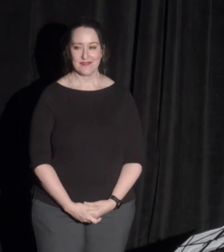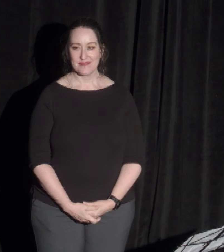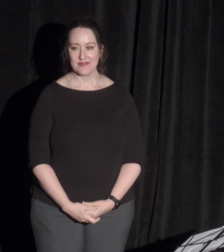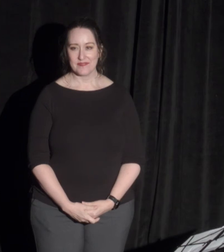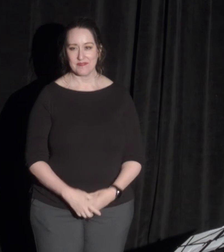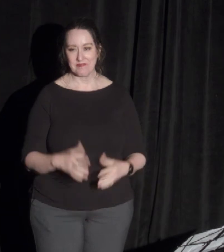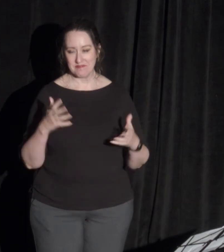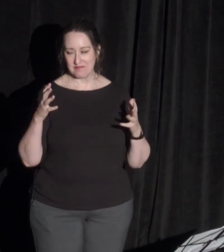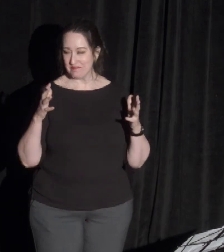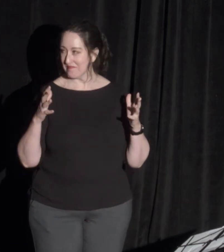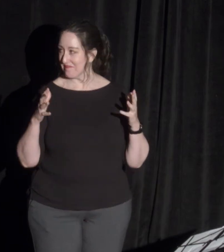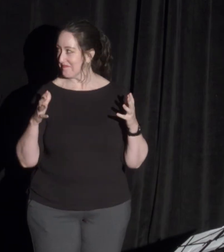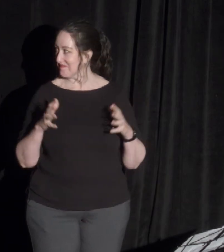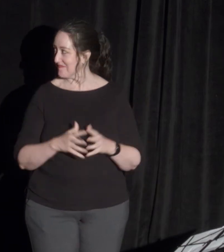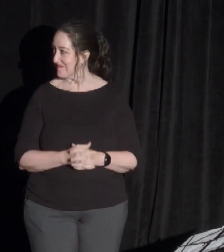Let's get on here.